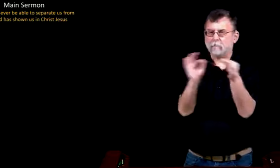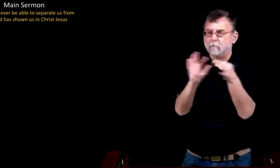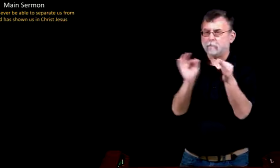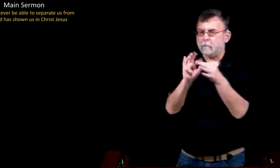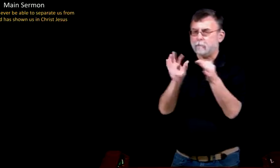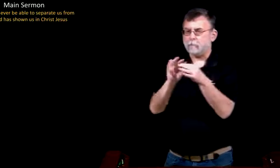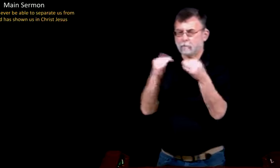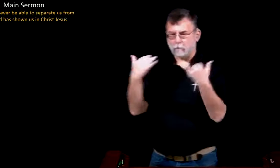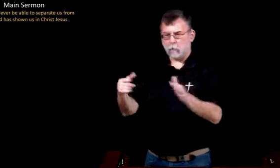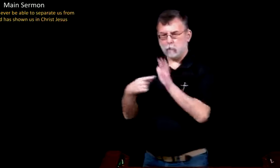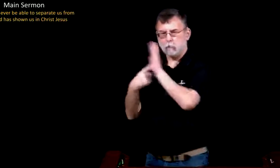Lord.